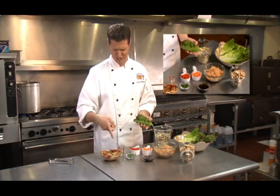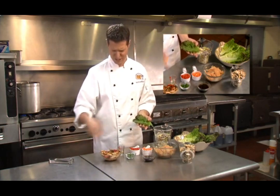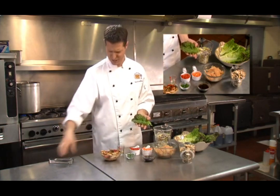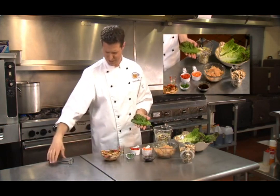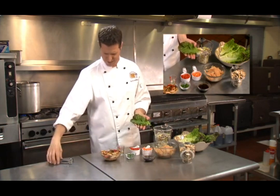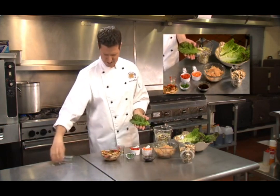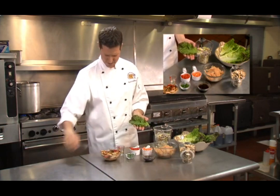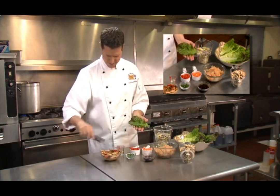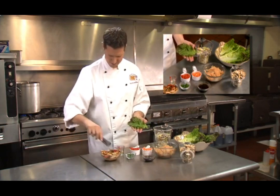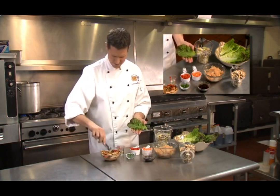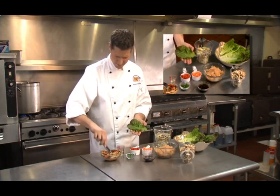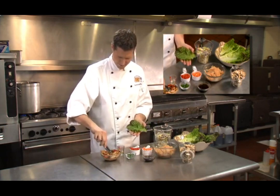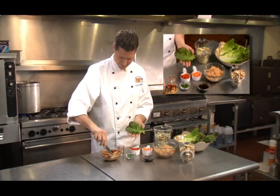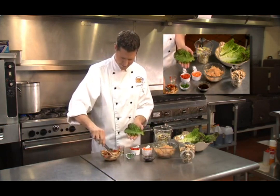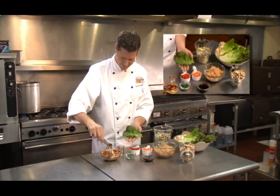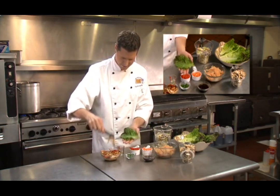This looks good.